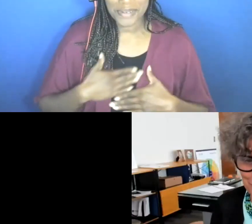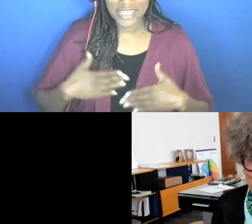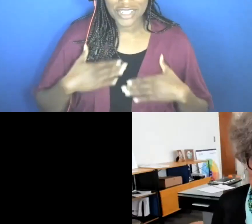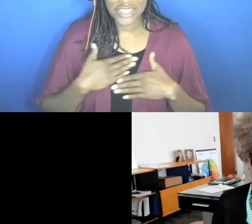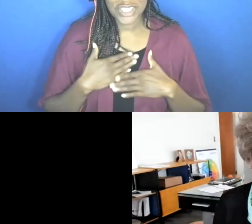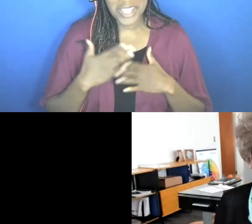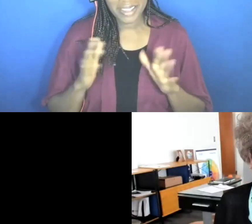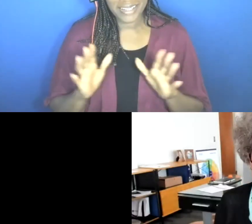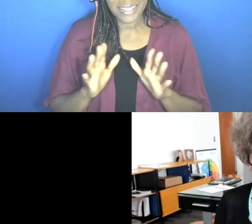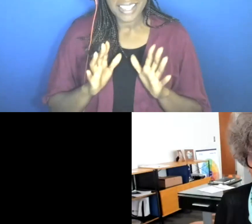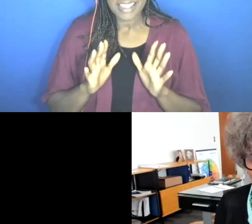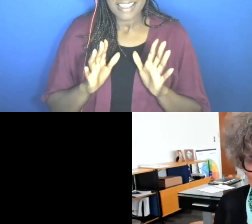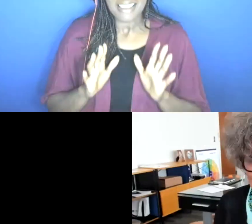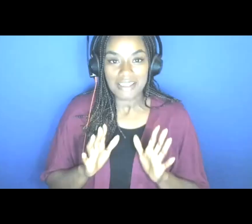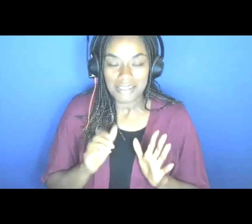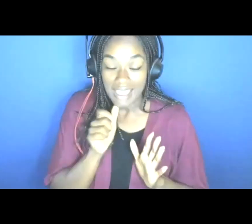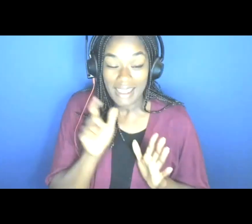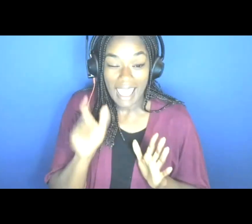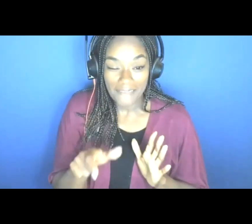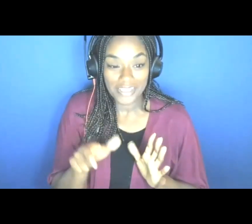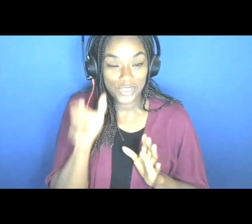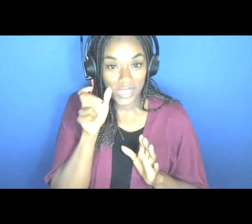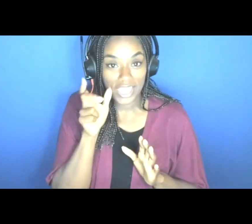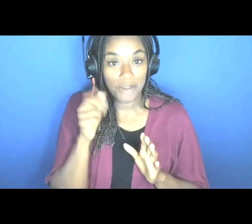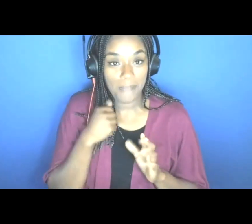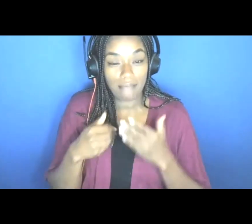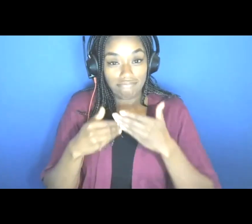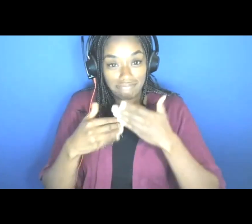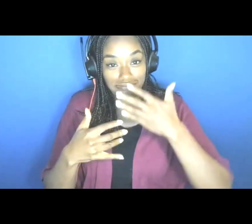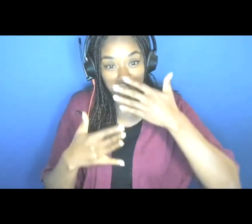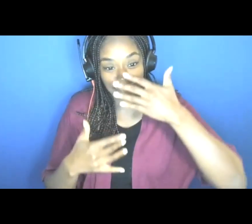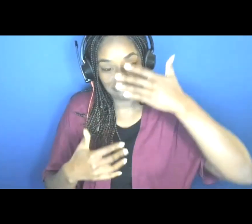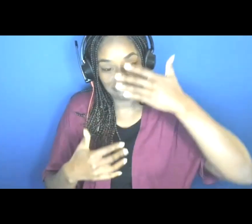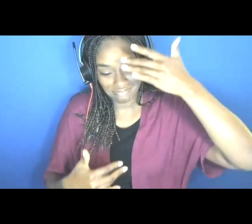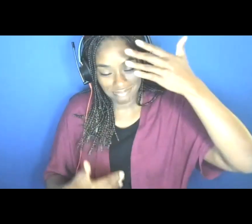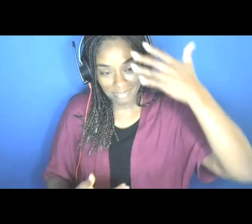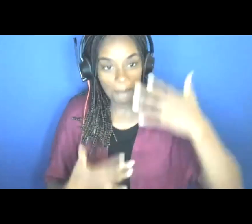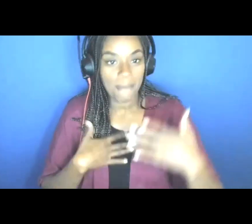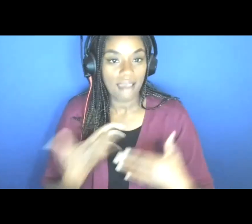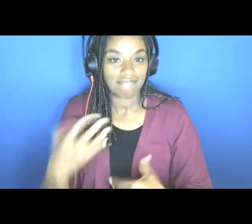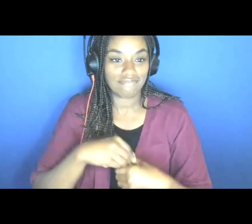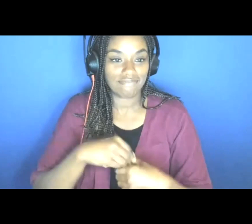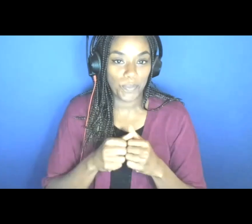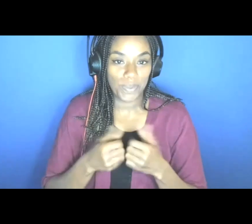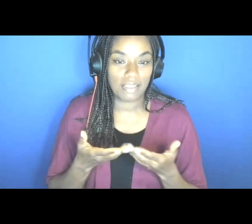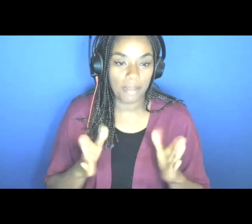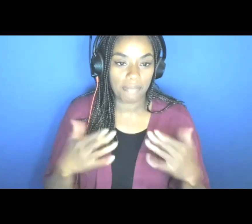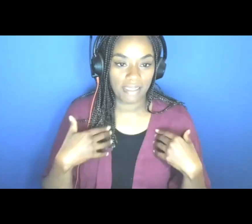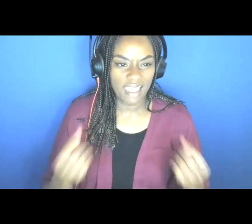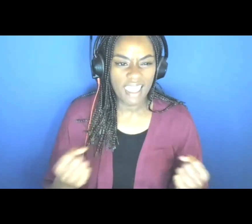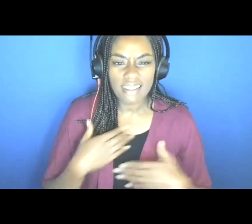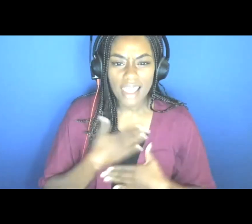to how lengthy my engagement with public health has been. And I really appreciated the